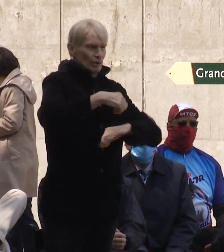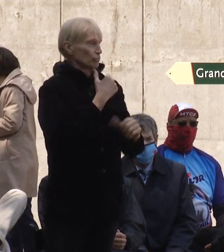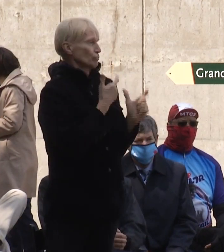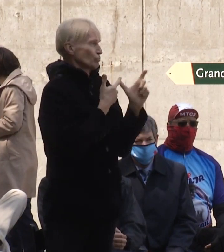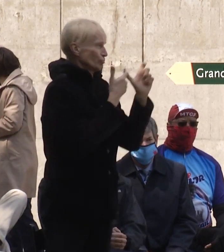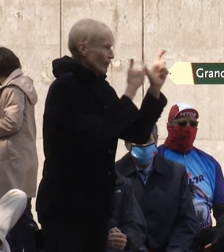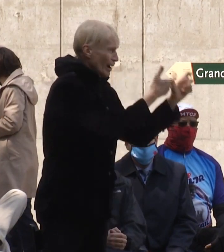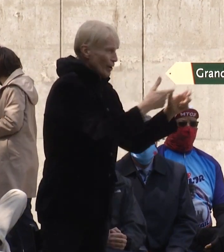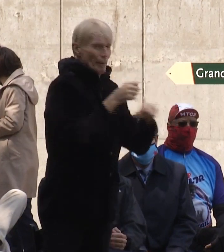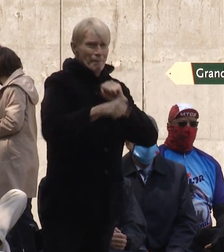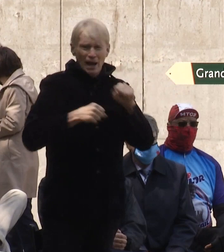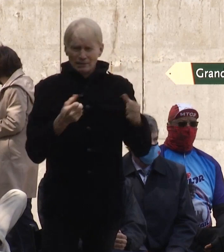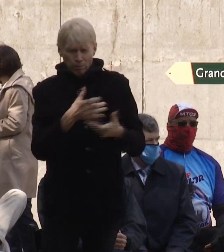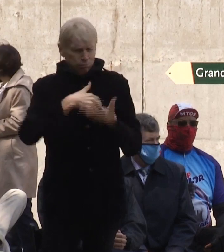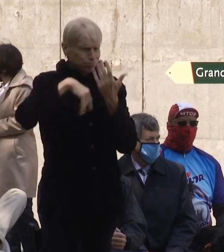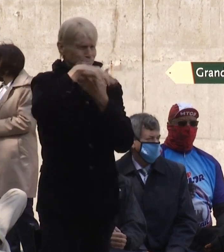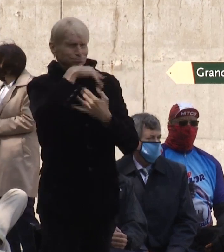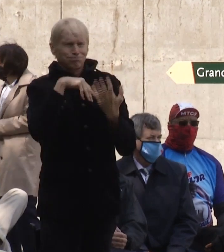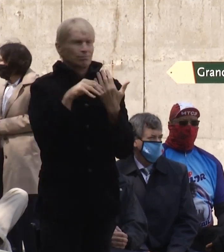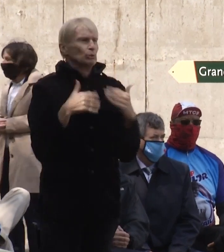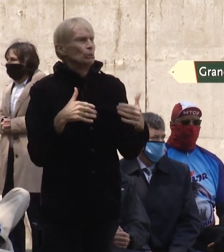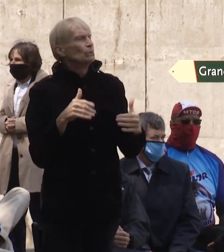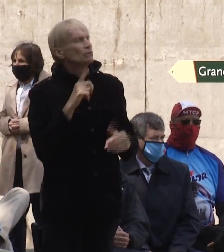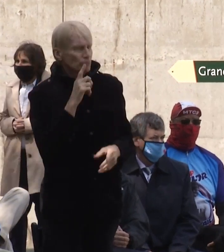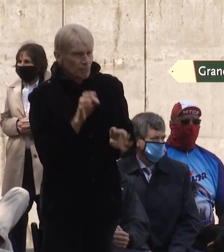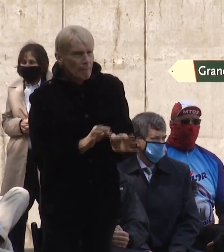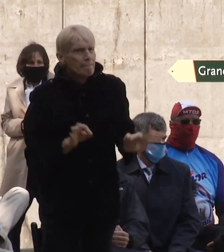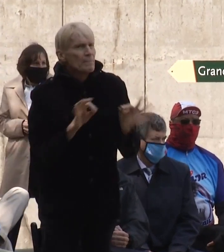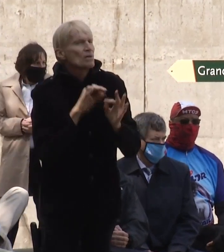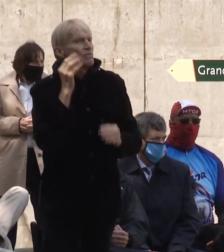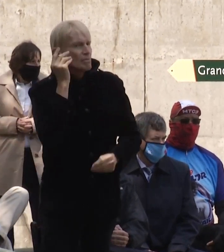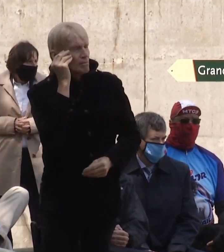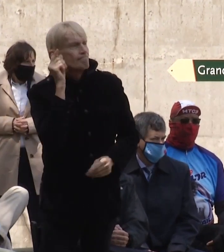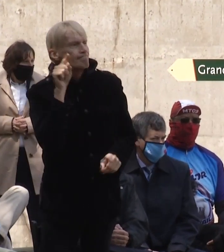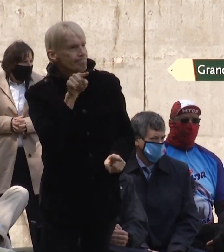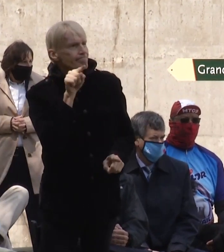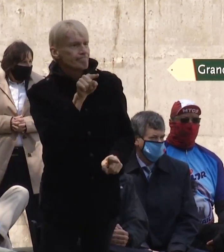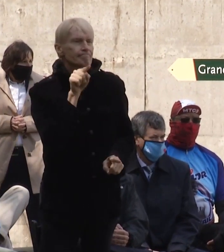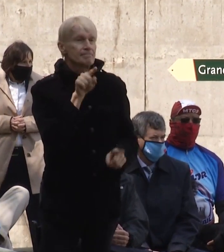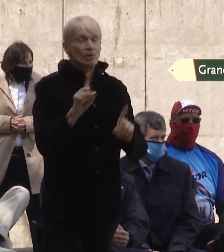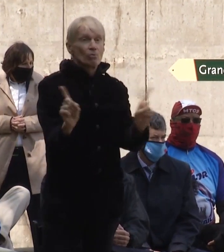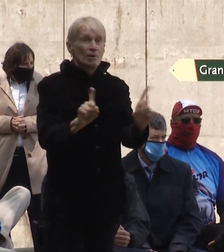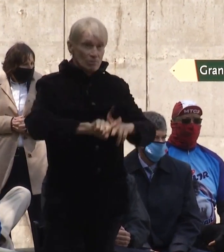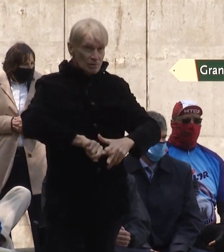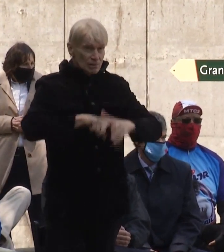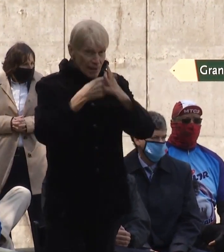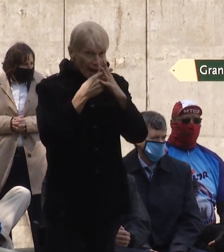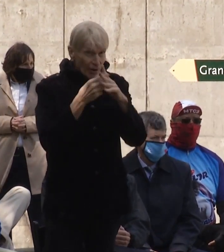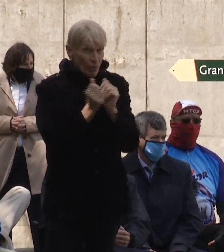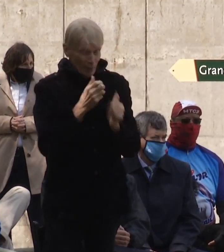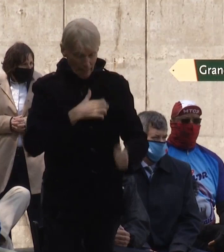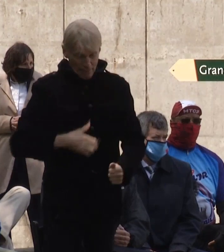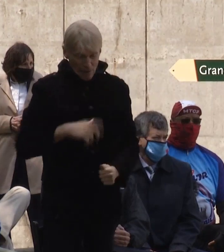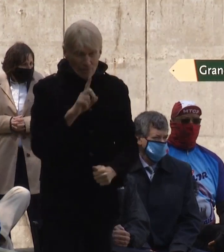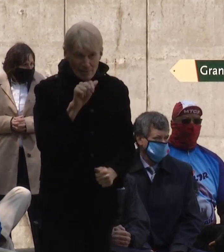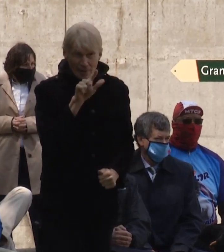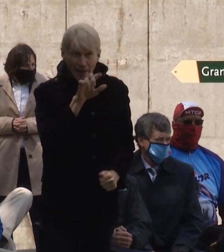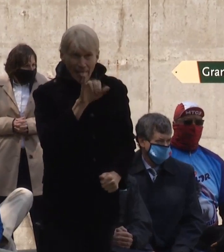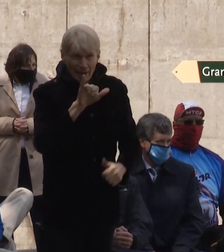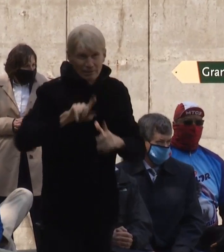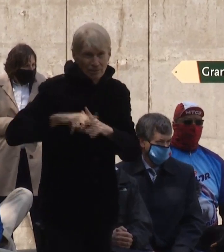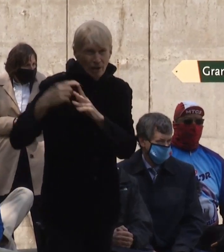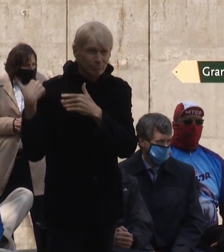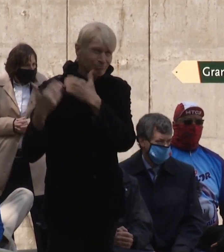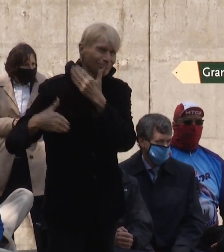from the bikers. We thought this was just really critically important. Obviously, credit goes starting with Mayor Daley because the planning really